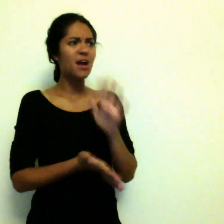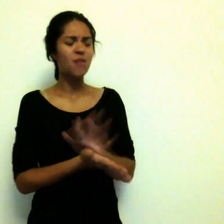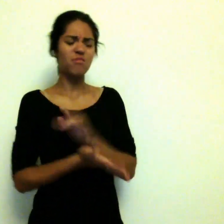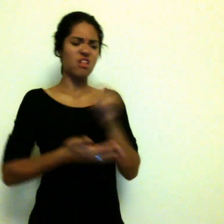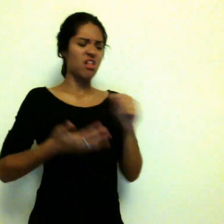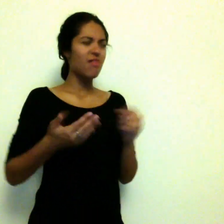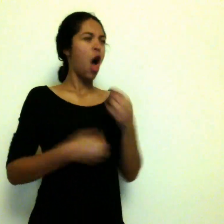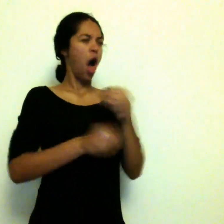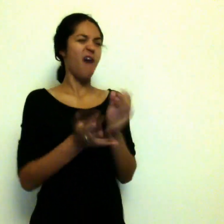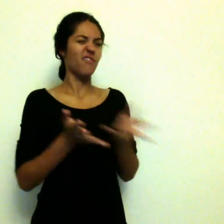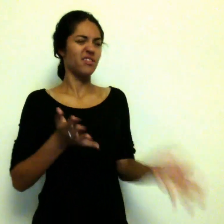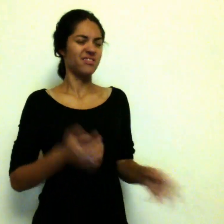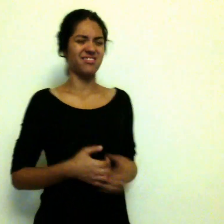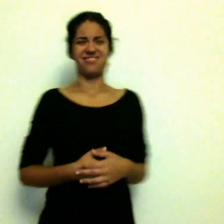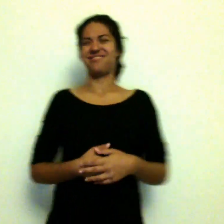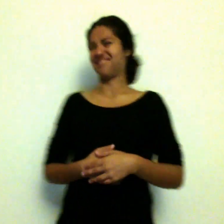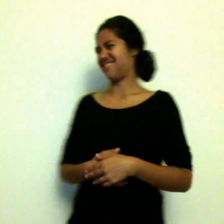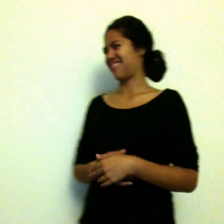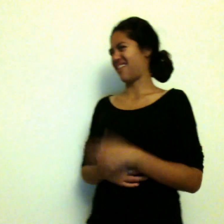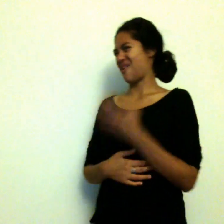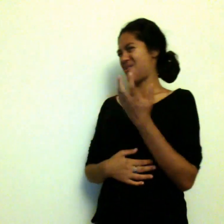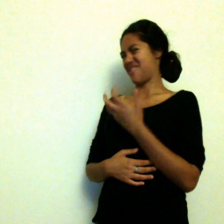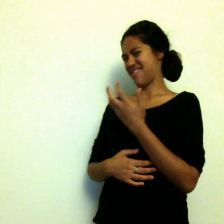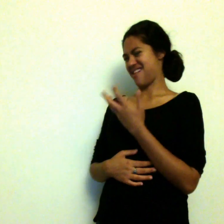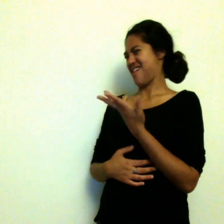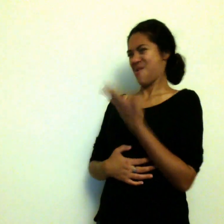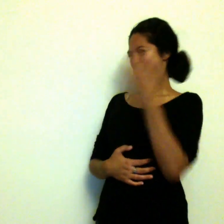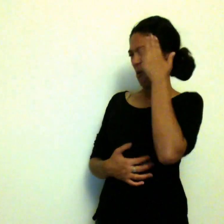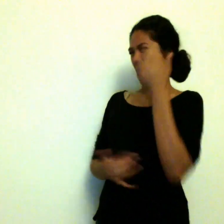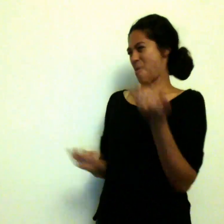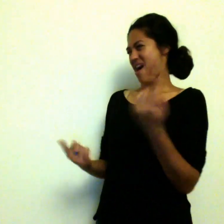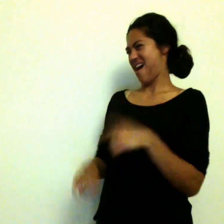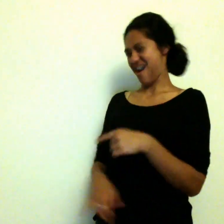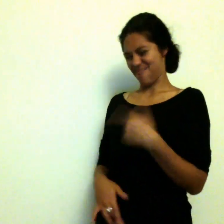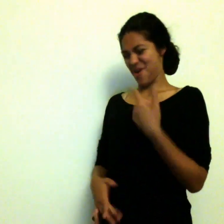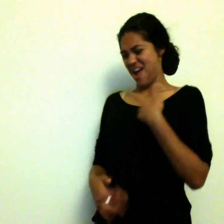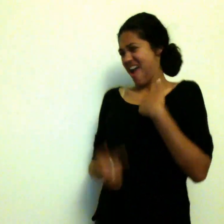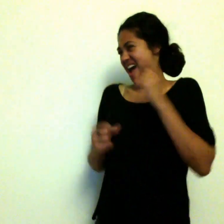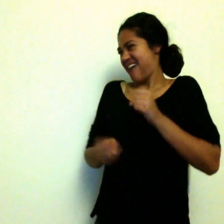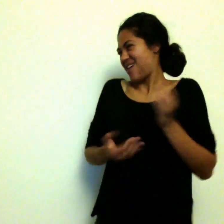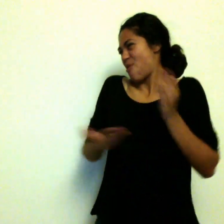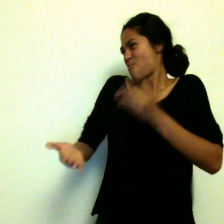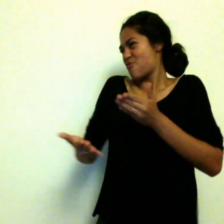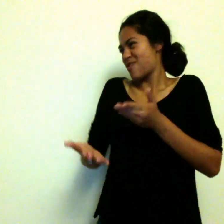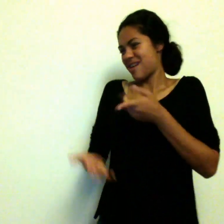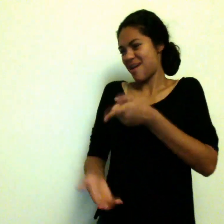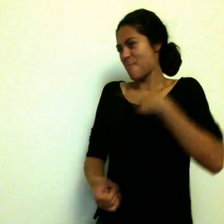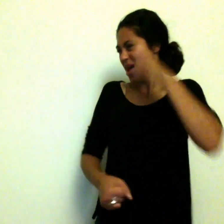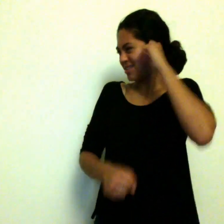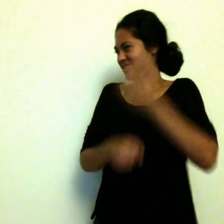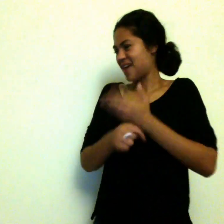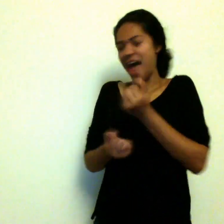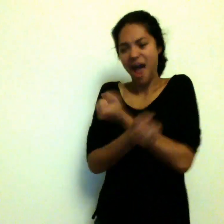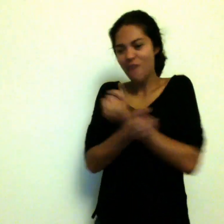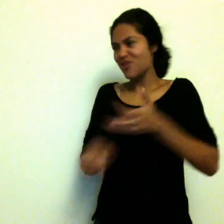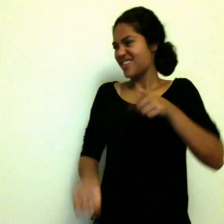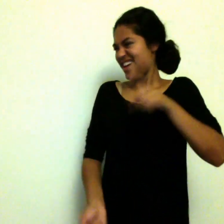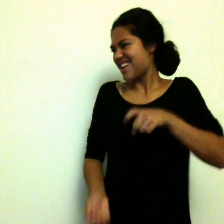know why he would do that. I could bring him all the pens and pencils and papers from my place of work. Why would he steal it?